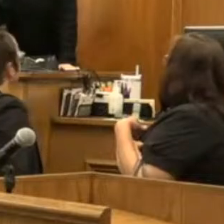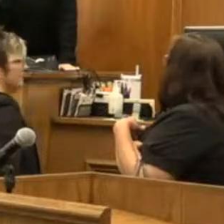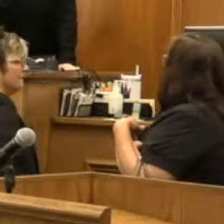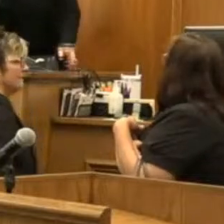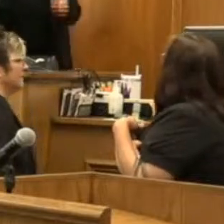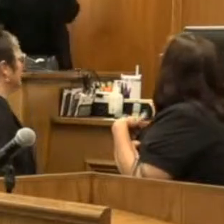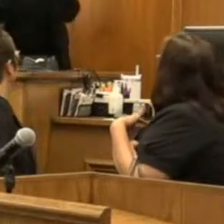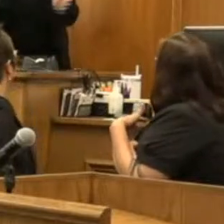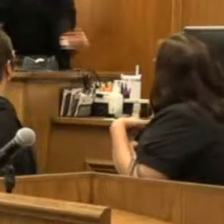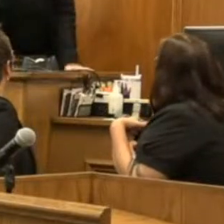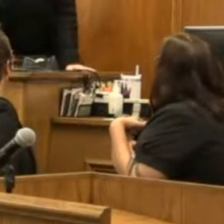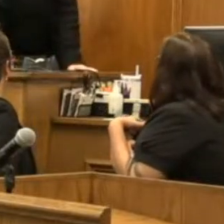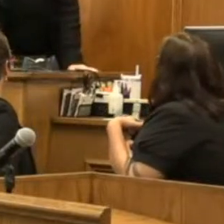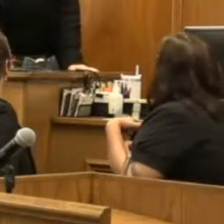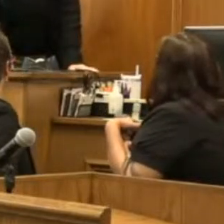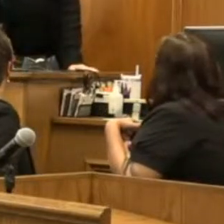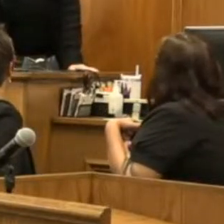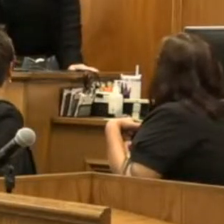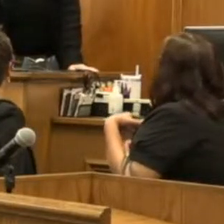I'll email one back.